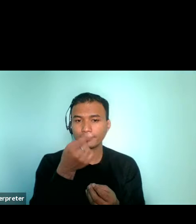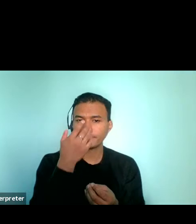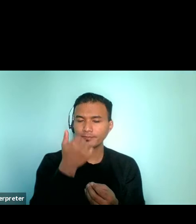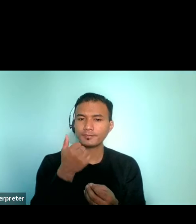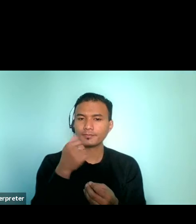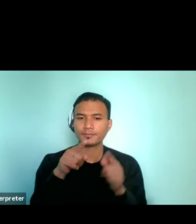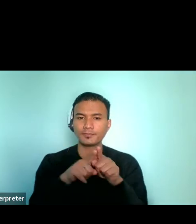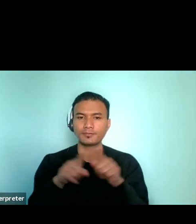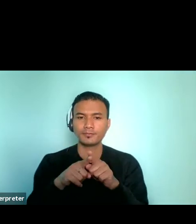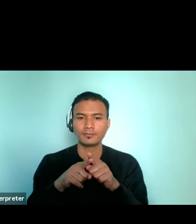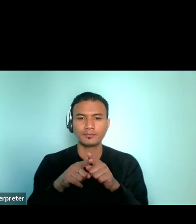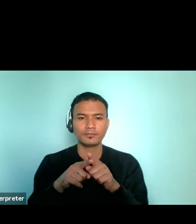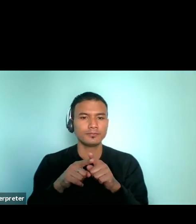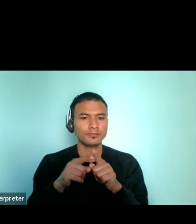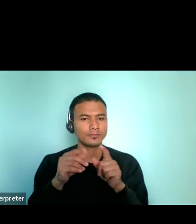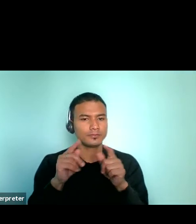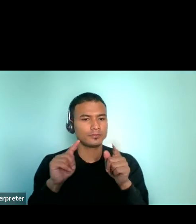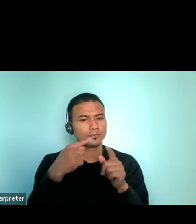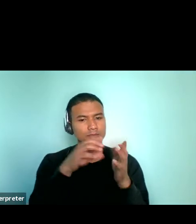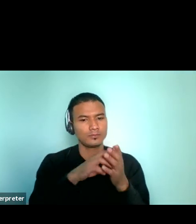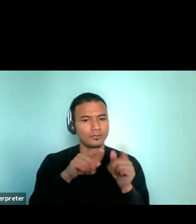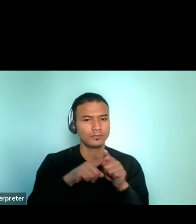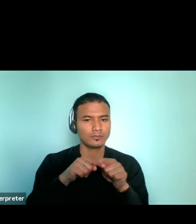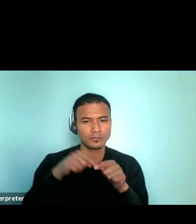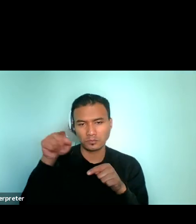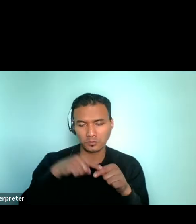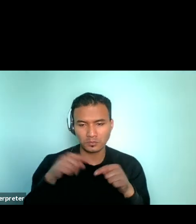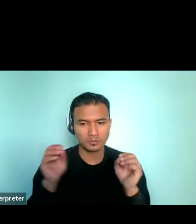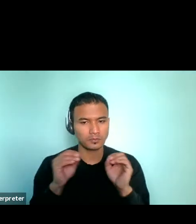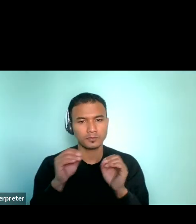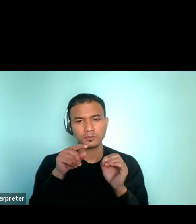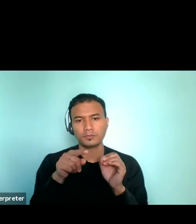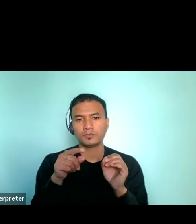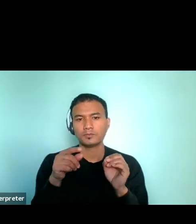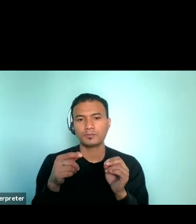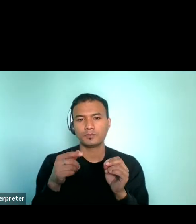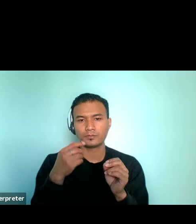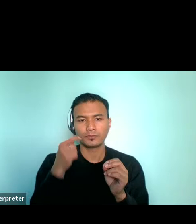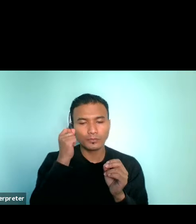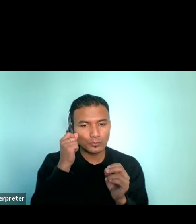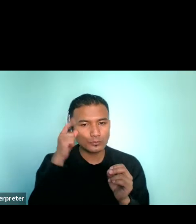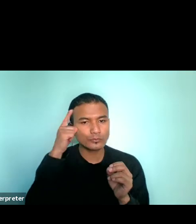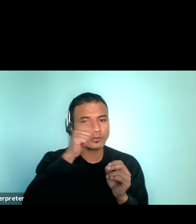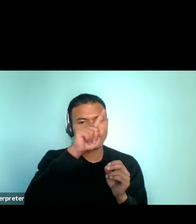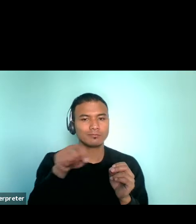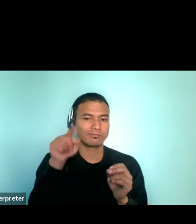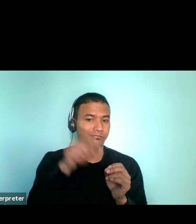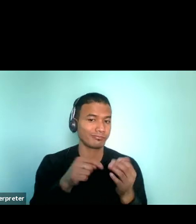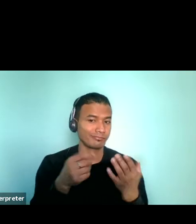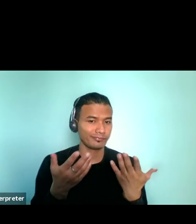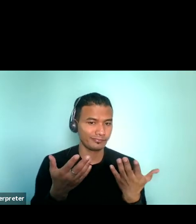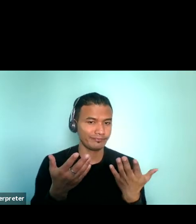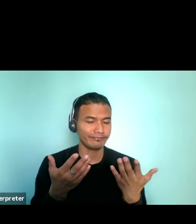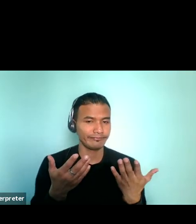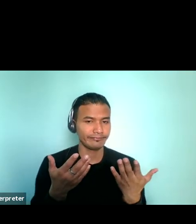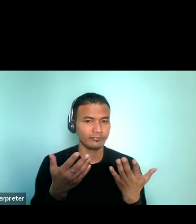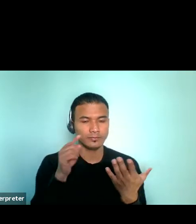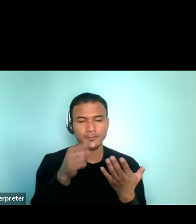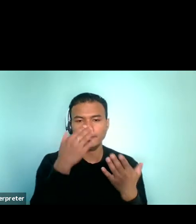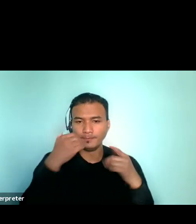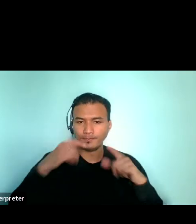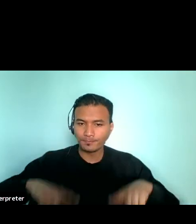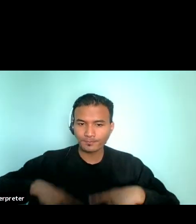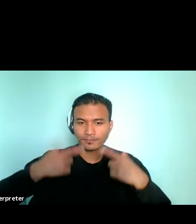Yeah, they could not move anywhere. And because of the misunderstanding and not really understand the traditional livelihoods of